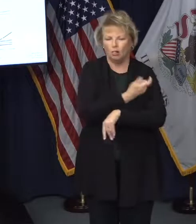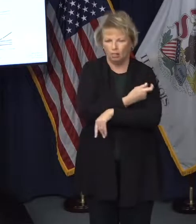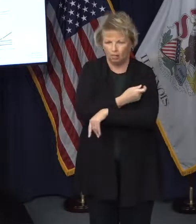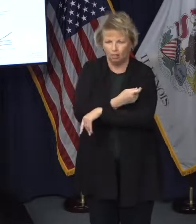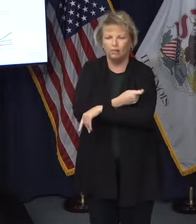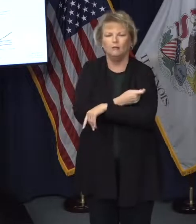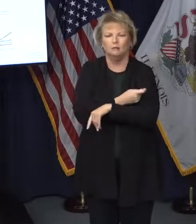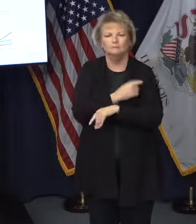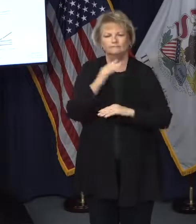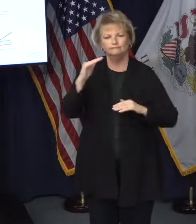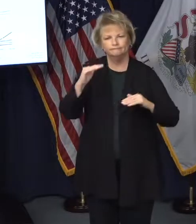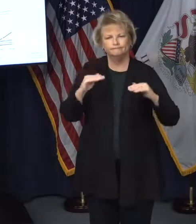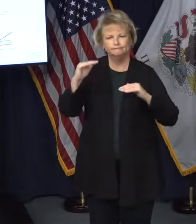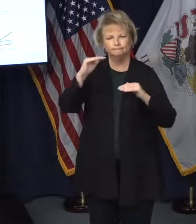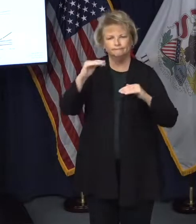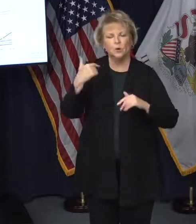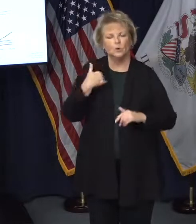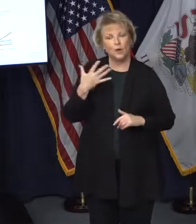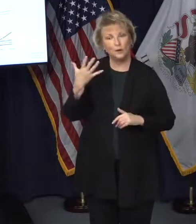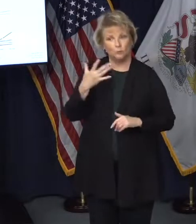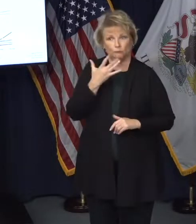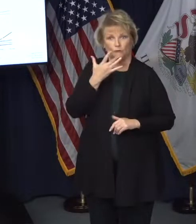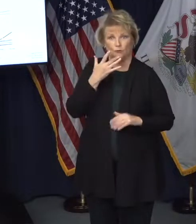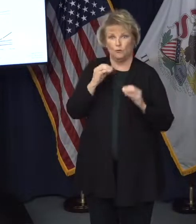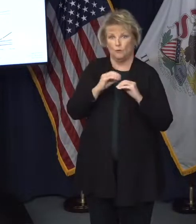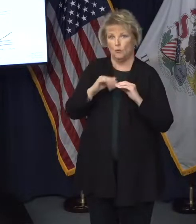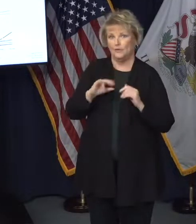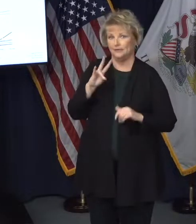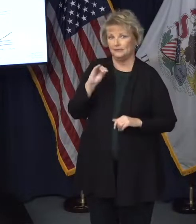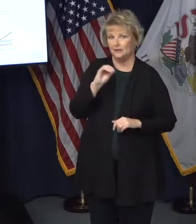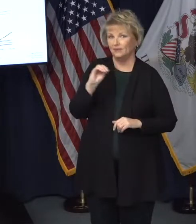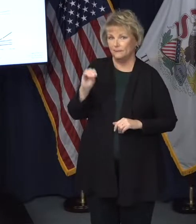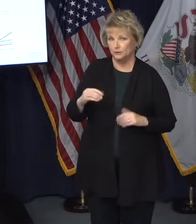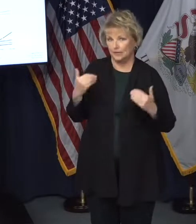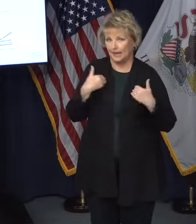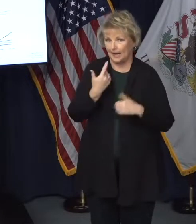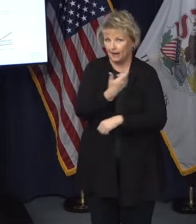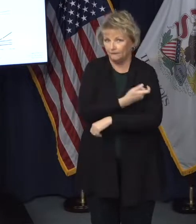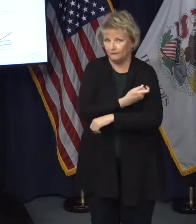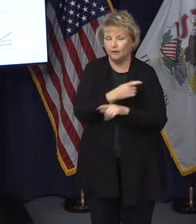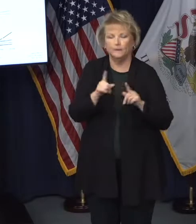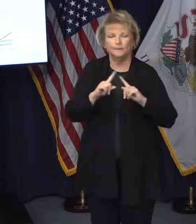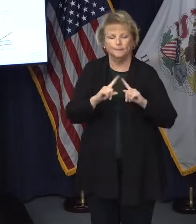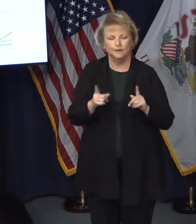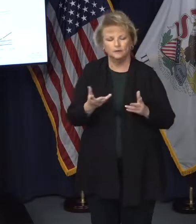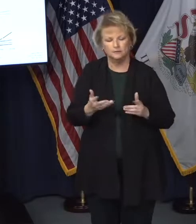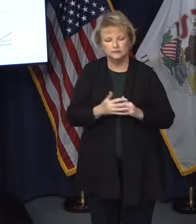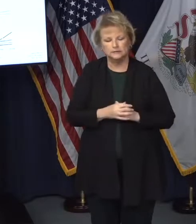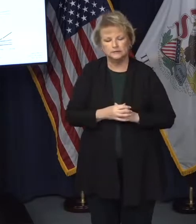70% at least. We like to get it much higher. But we've never,